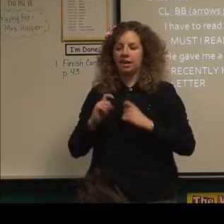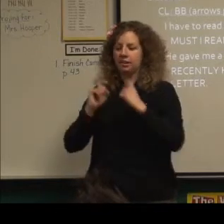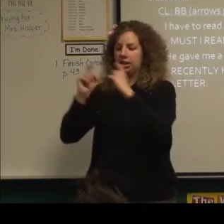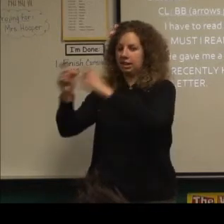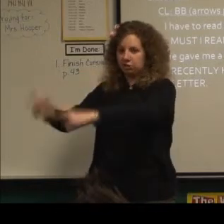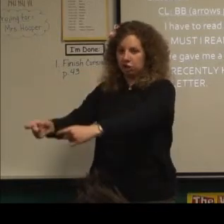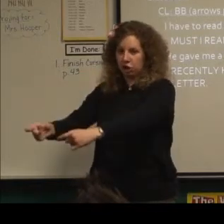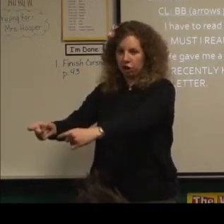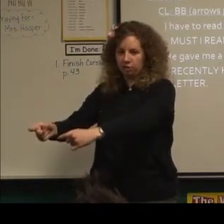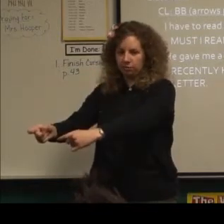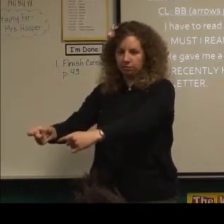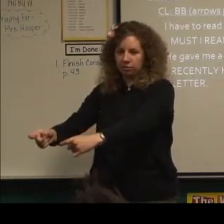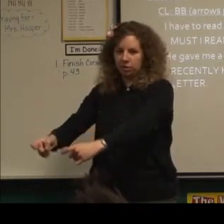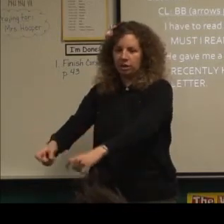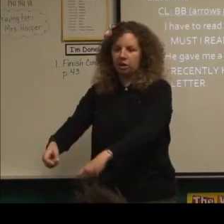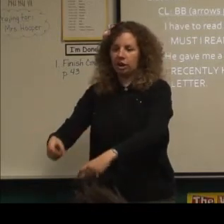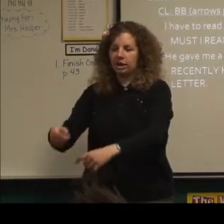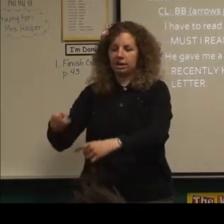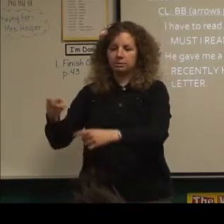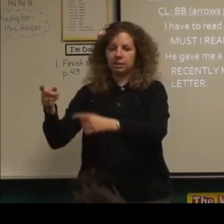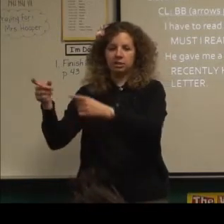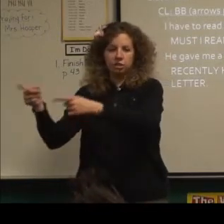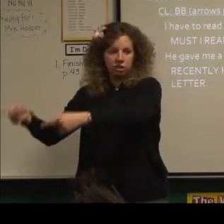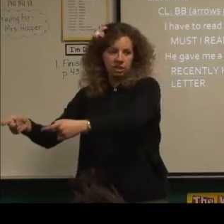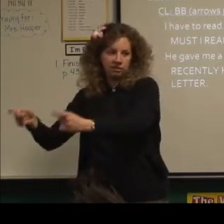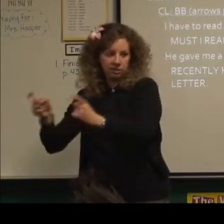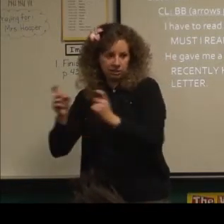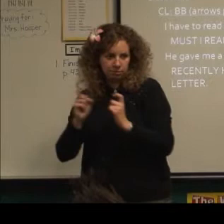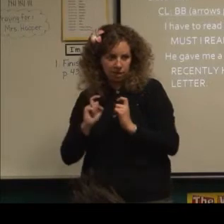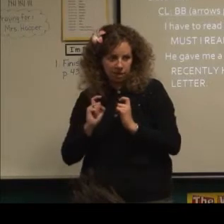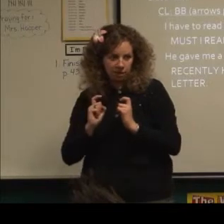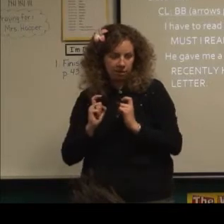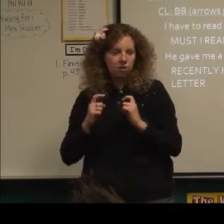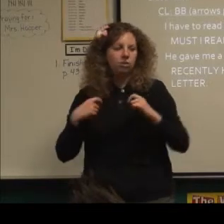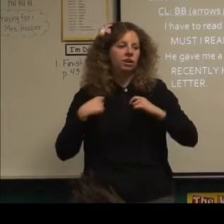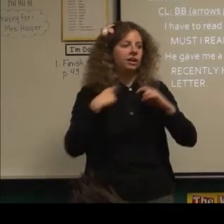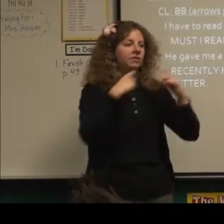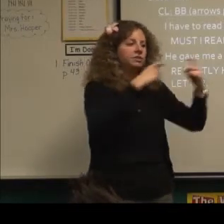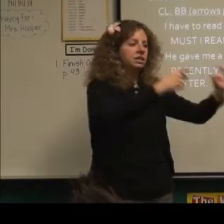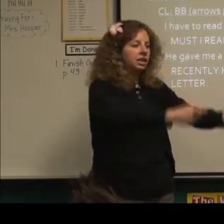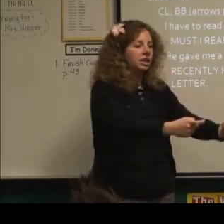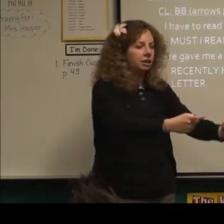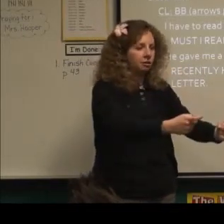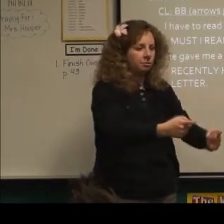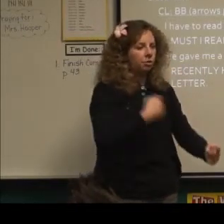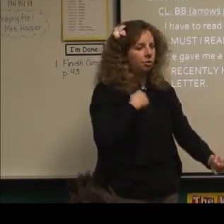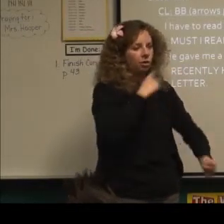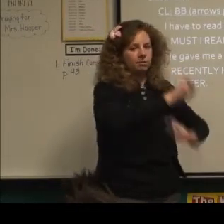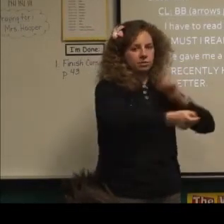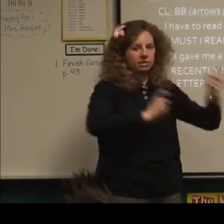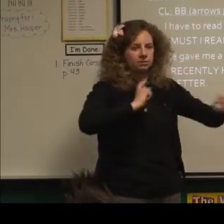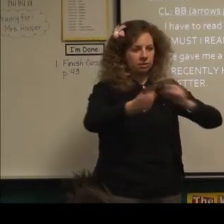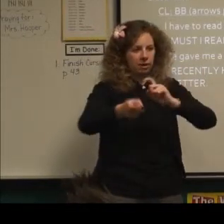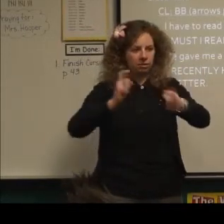and then I give it to her. Or I could explain that she gives it to me, or I give it to him, or I'm just giving them out